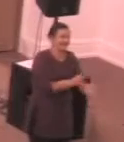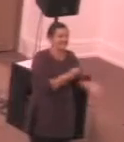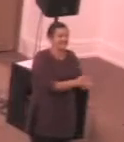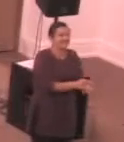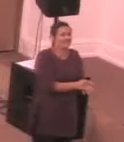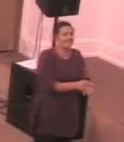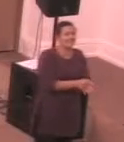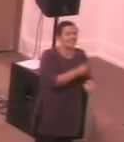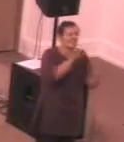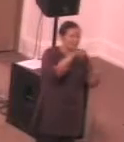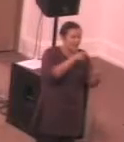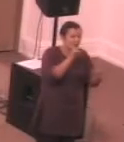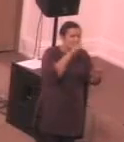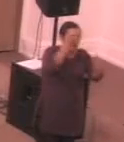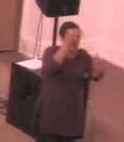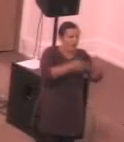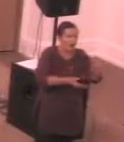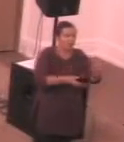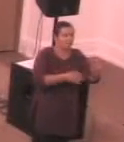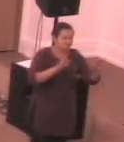unstoppable, that's what you